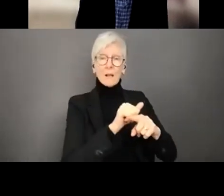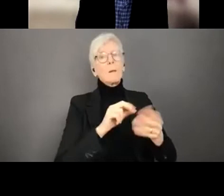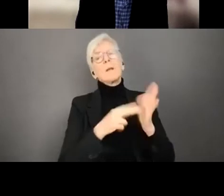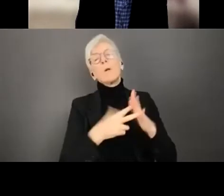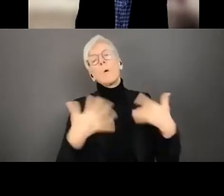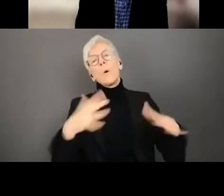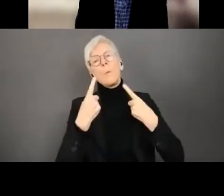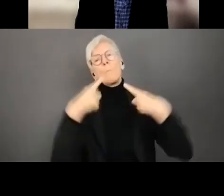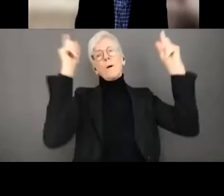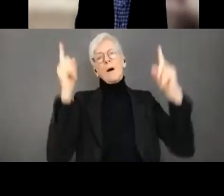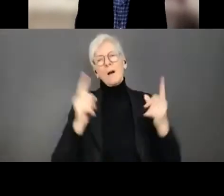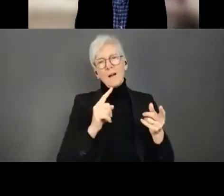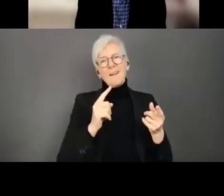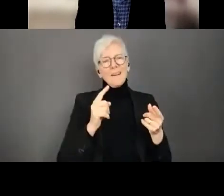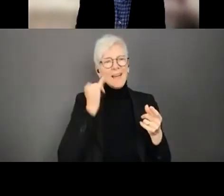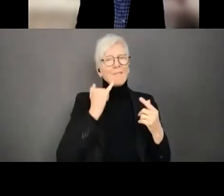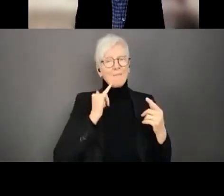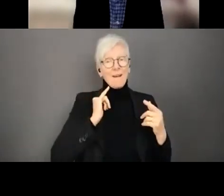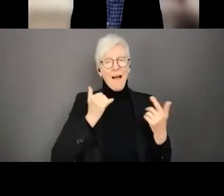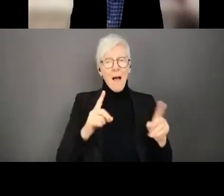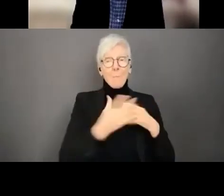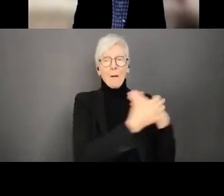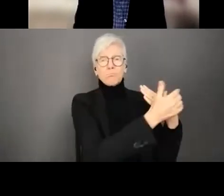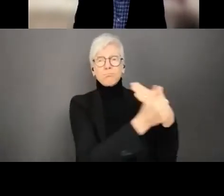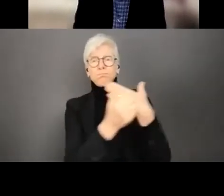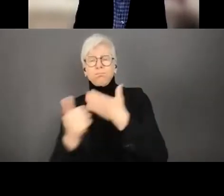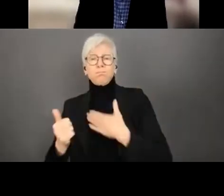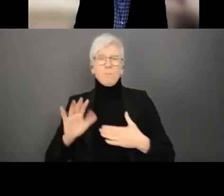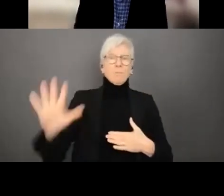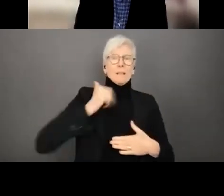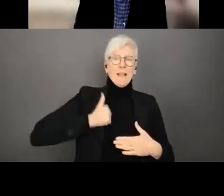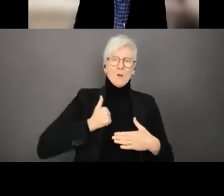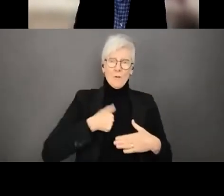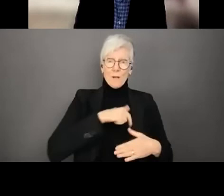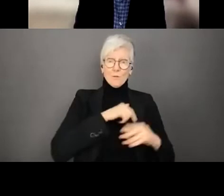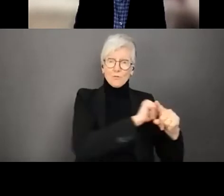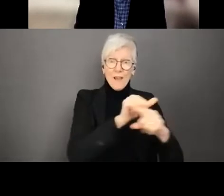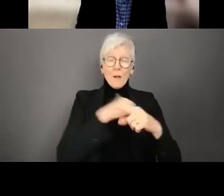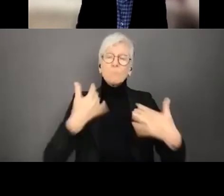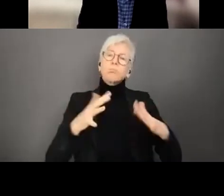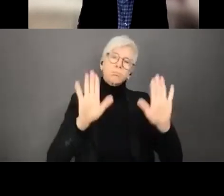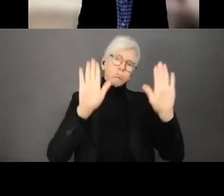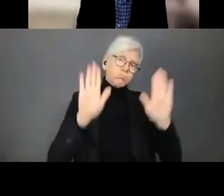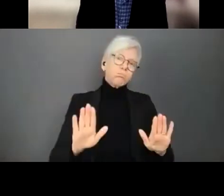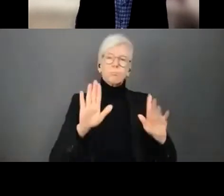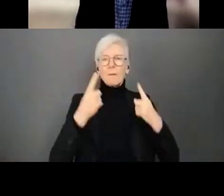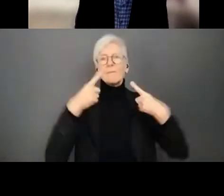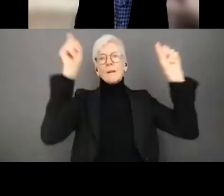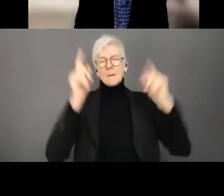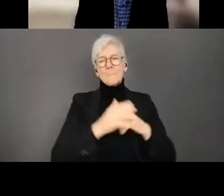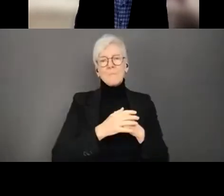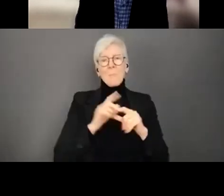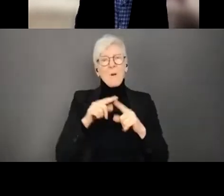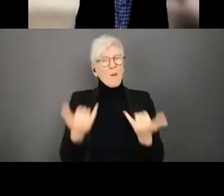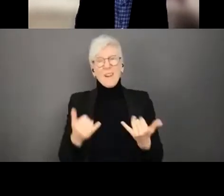courses all over the country. But I think that's a bit down the road. I think even getting people aware of ageism and recognizing the destruction